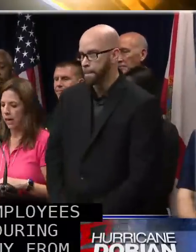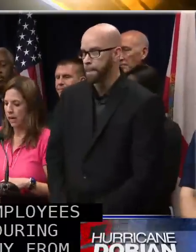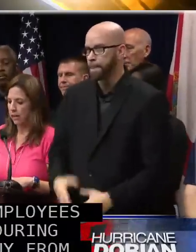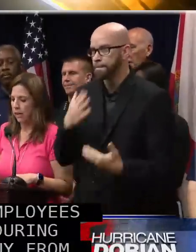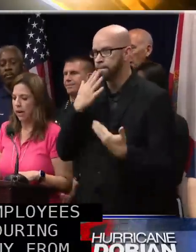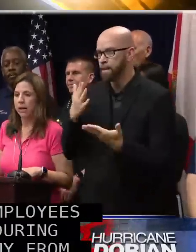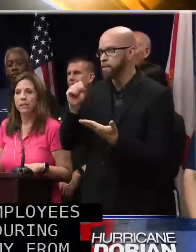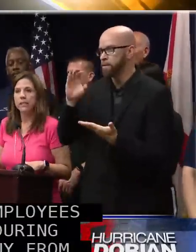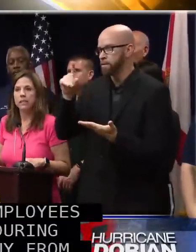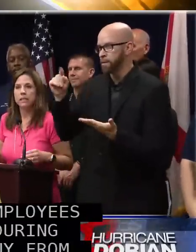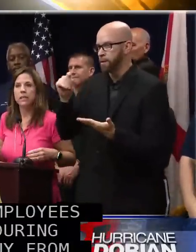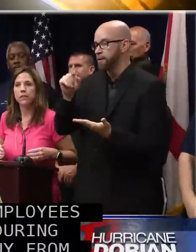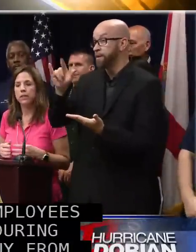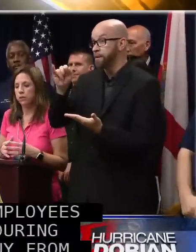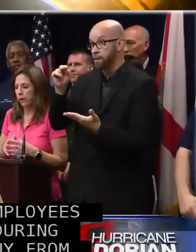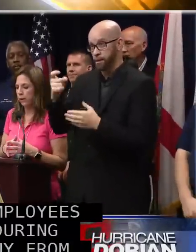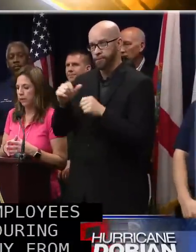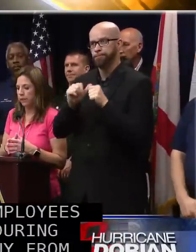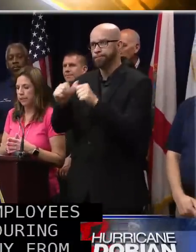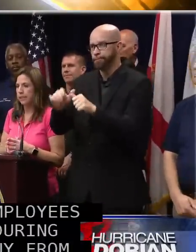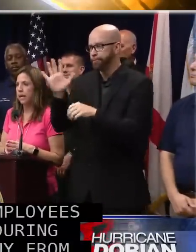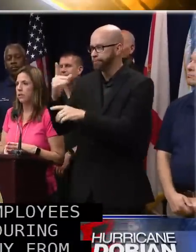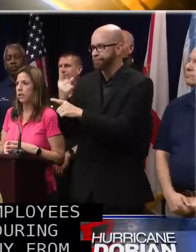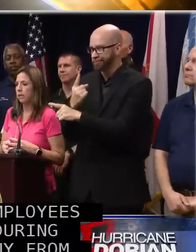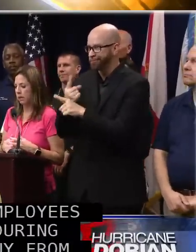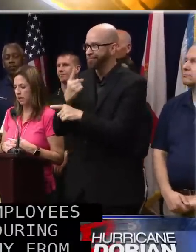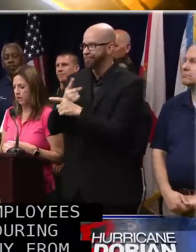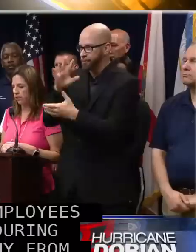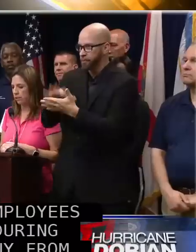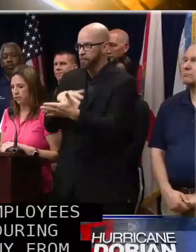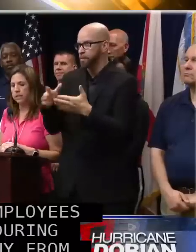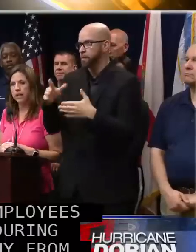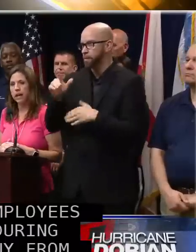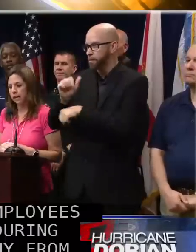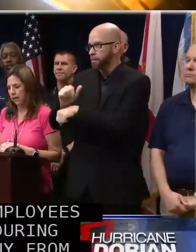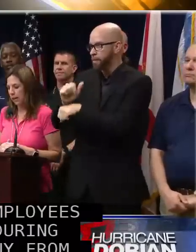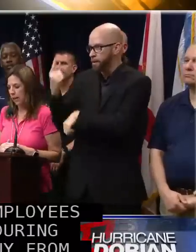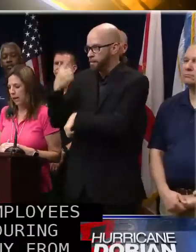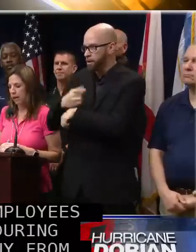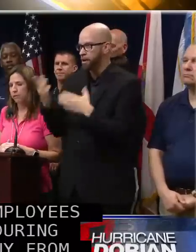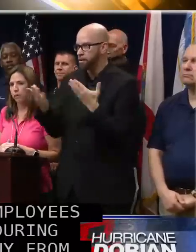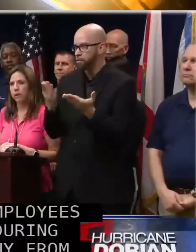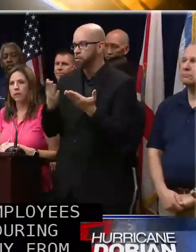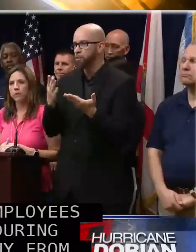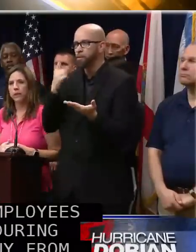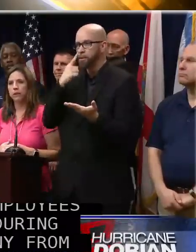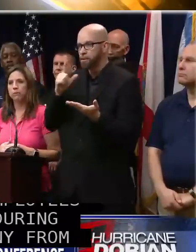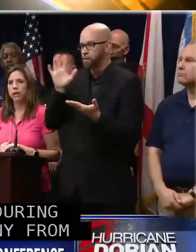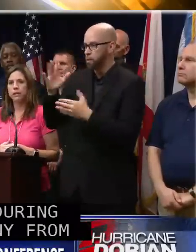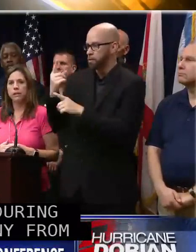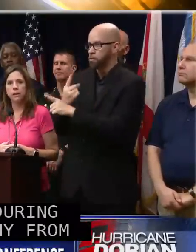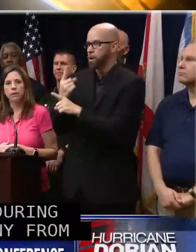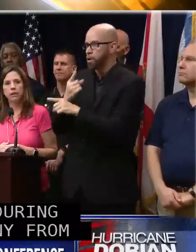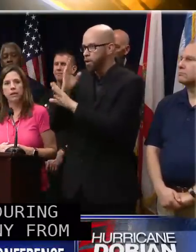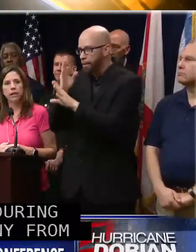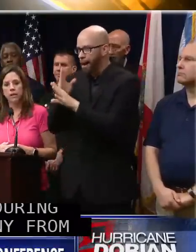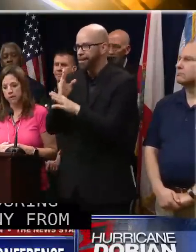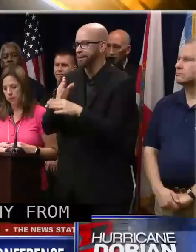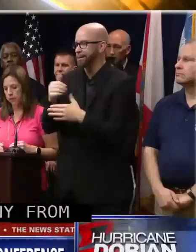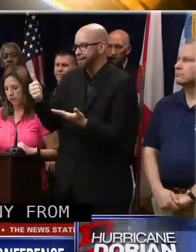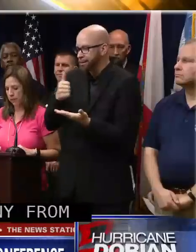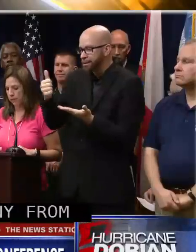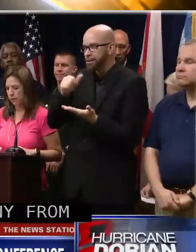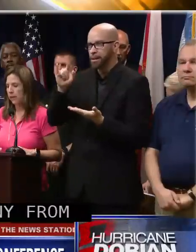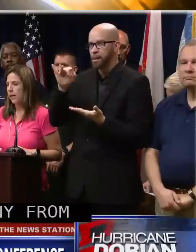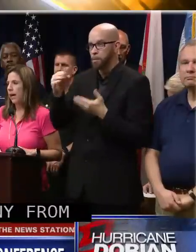Thank you, Scott. Lynx continues its regularly scheduled Labor Day service for today for its regular bus, NeighborLink, and